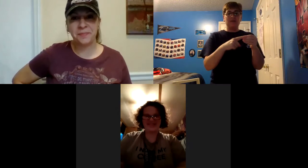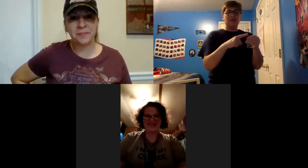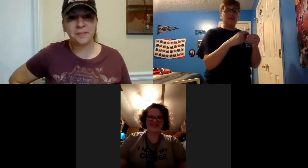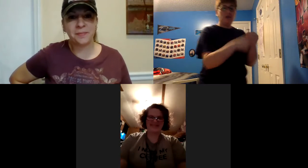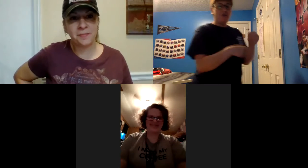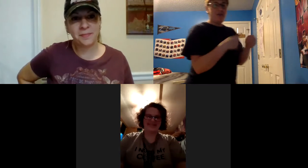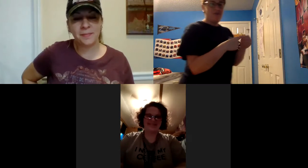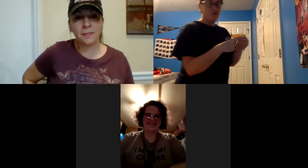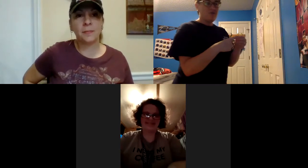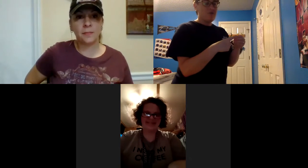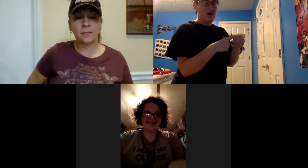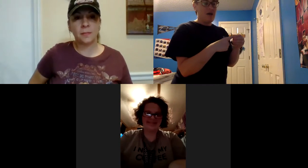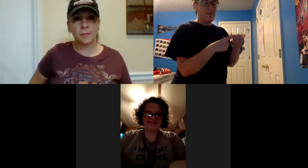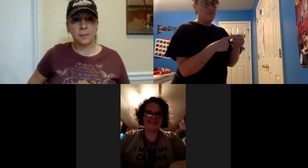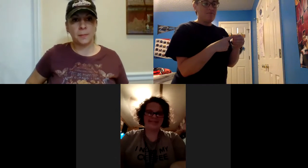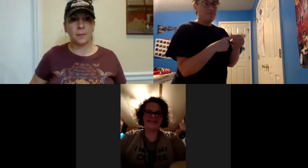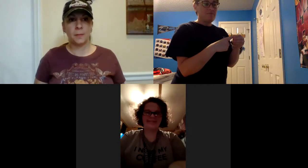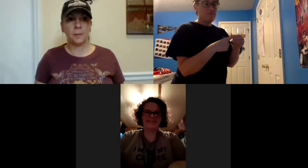one. If you're